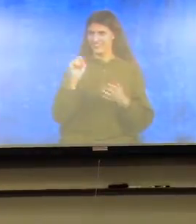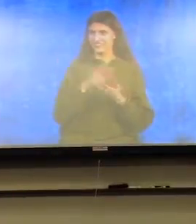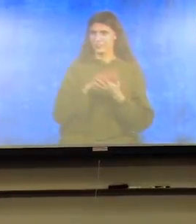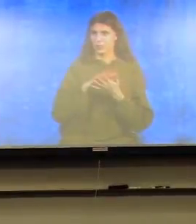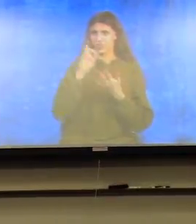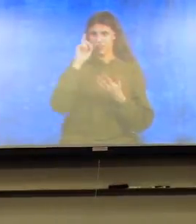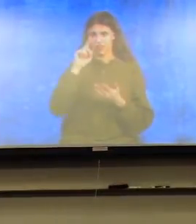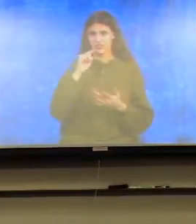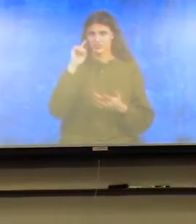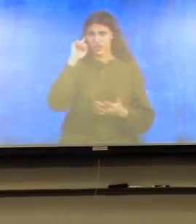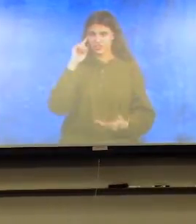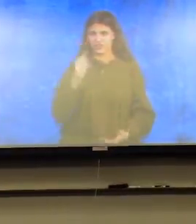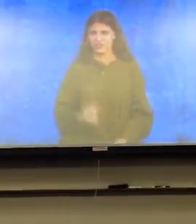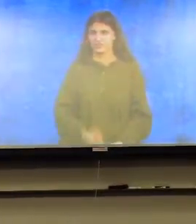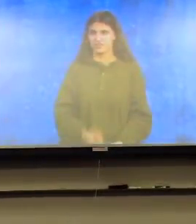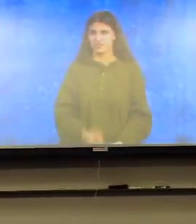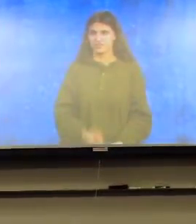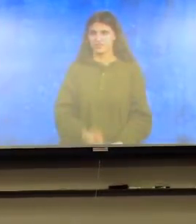Plains School for the Deaf,